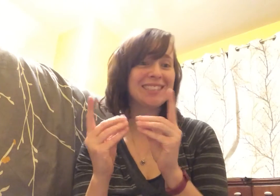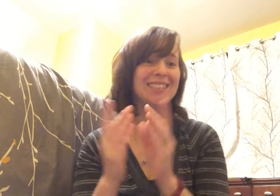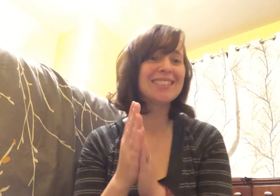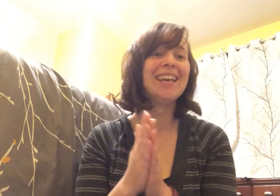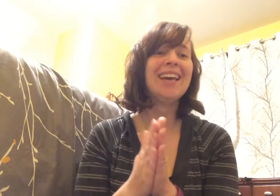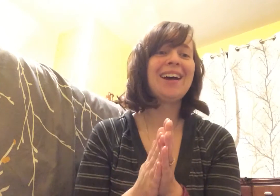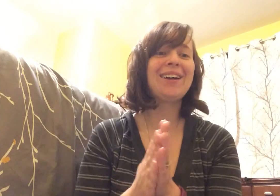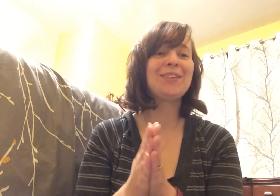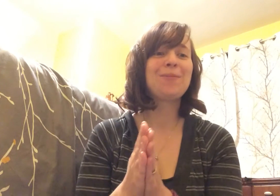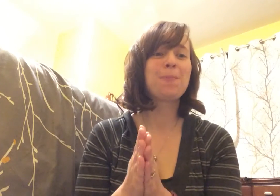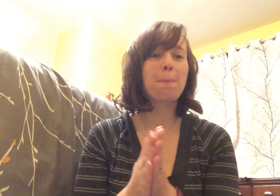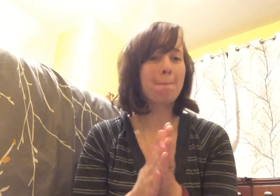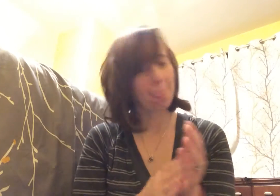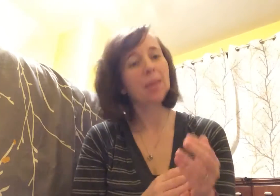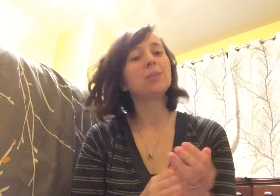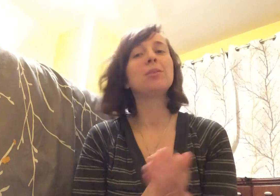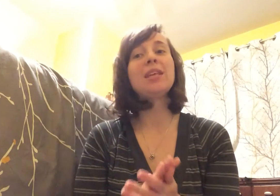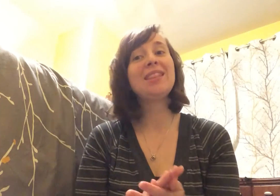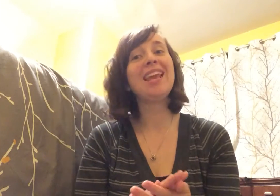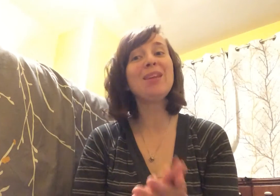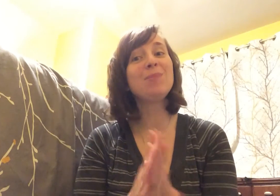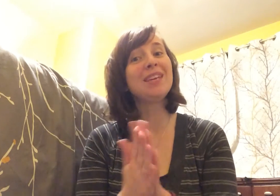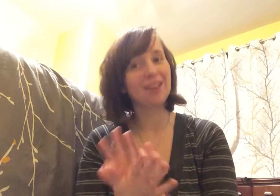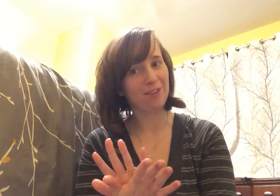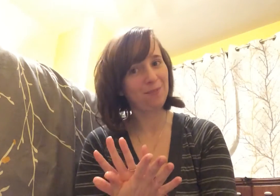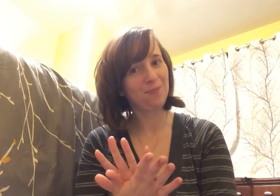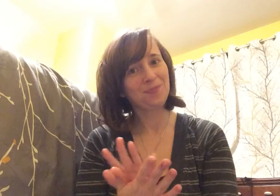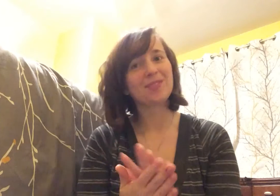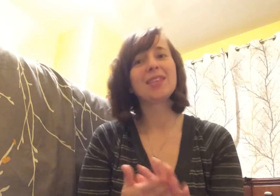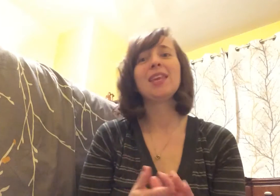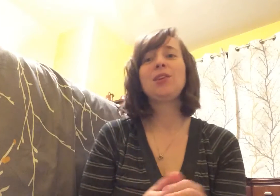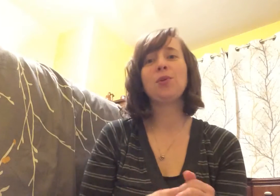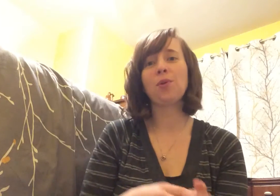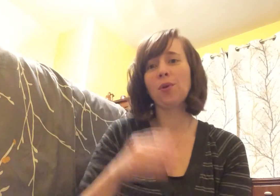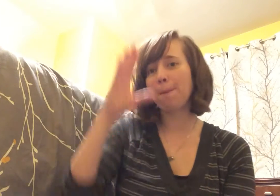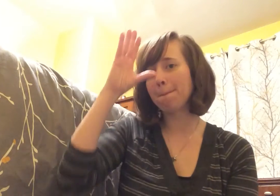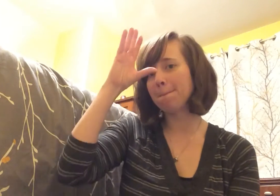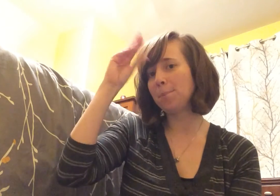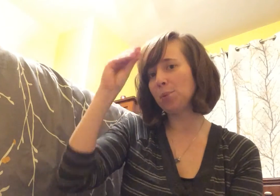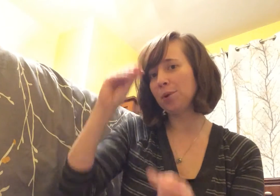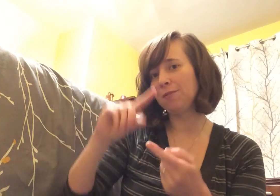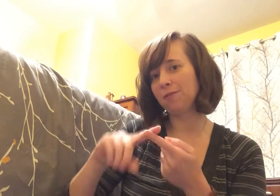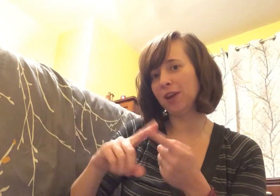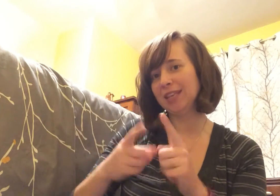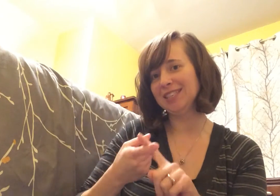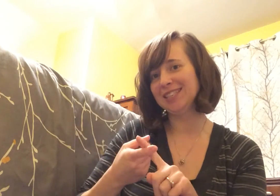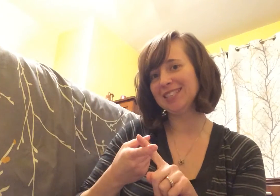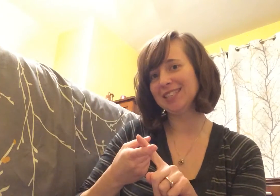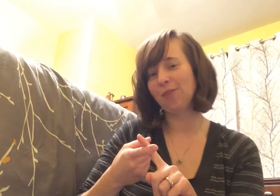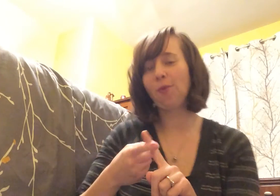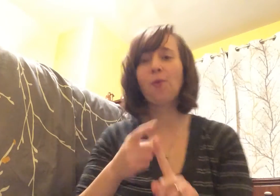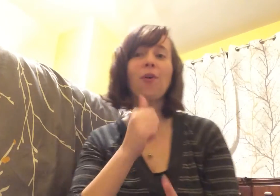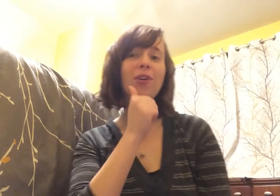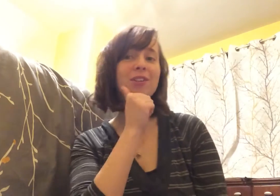kisses. So then they become your boyfriend or